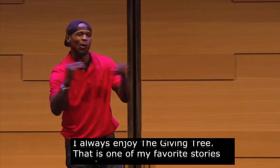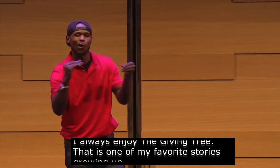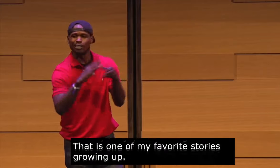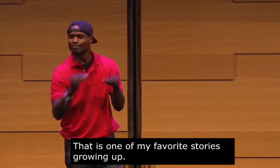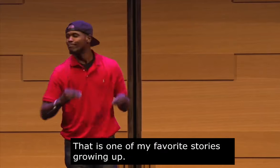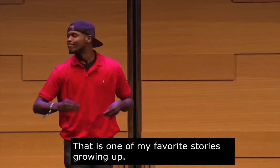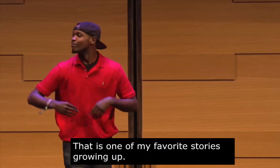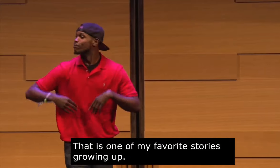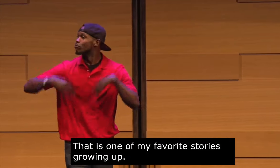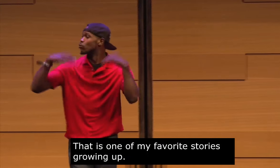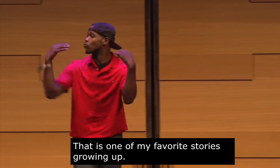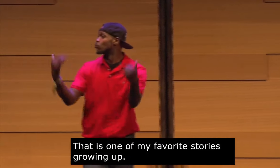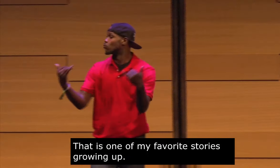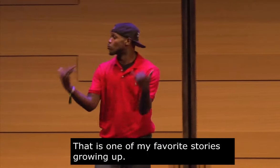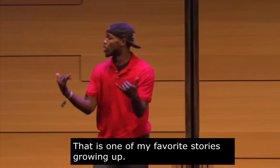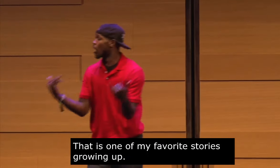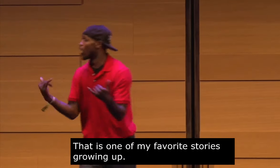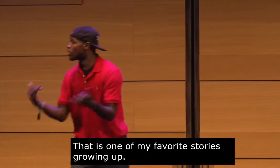favorite stories growing up.